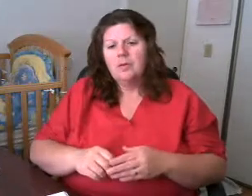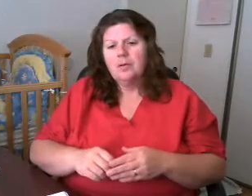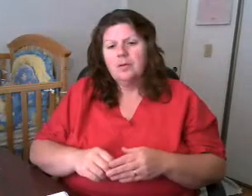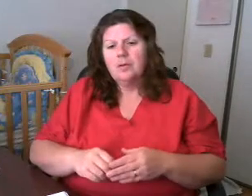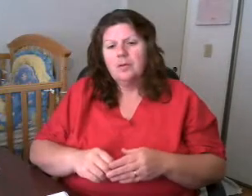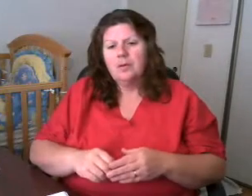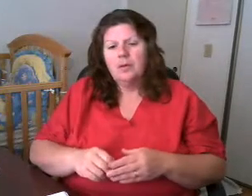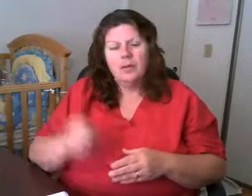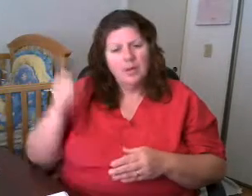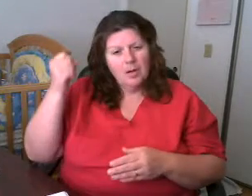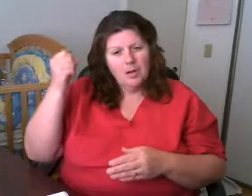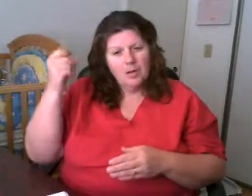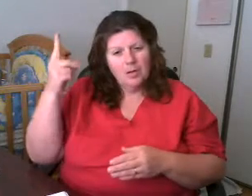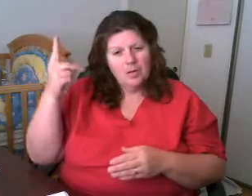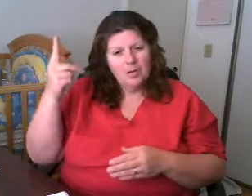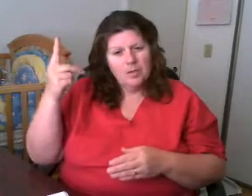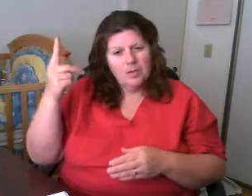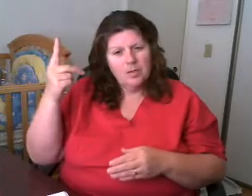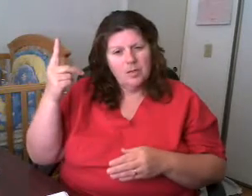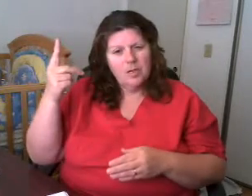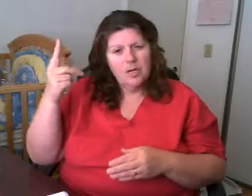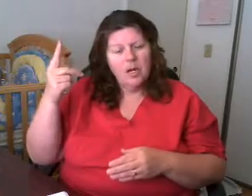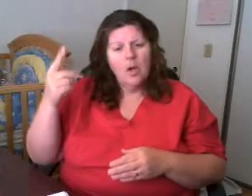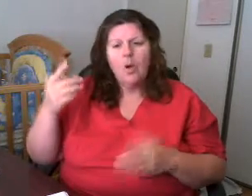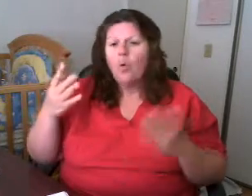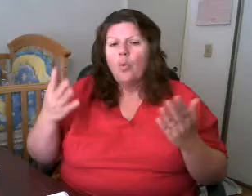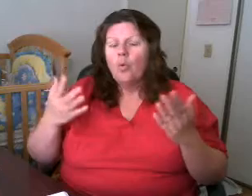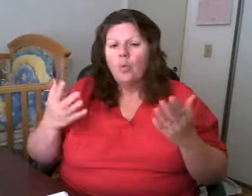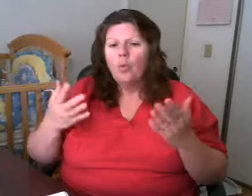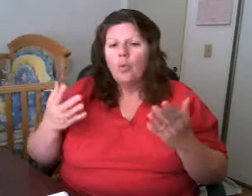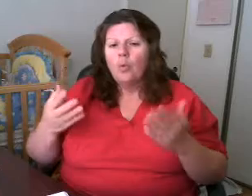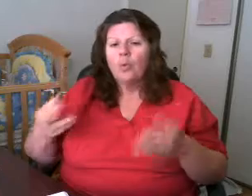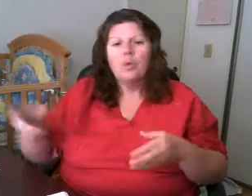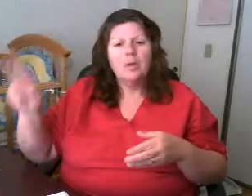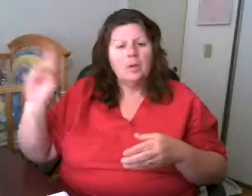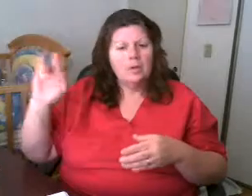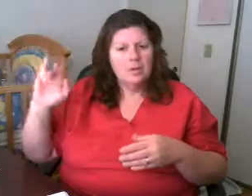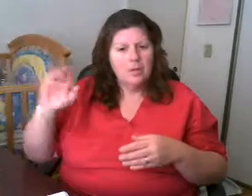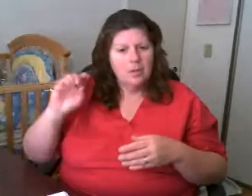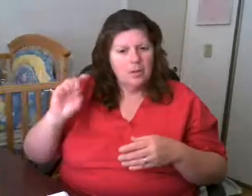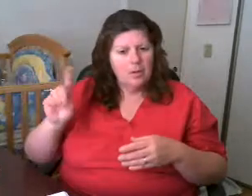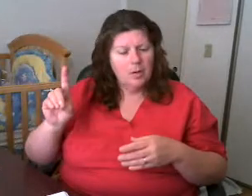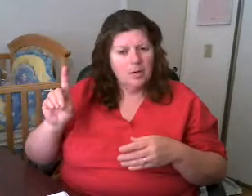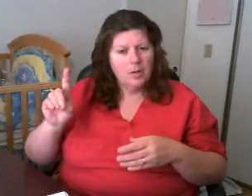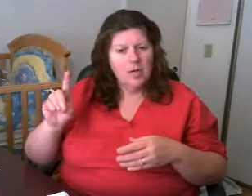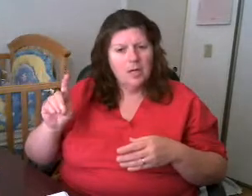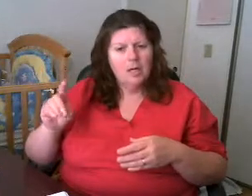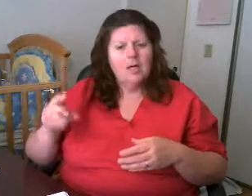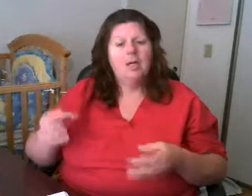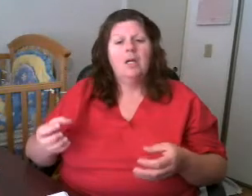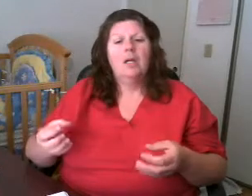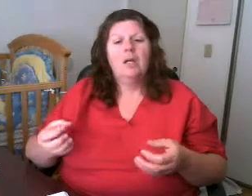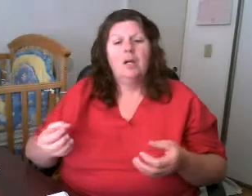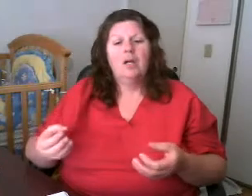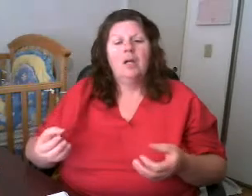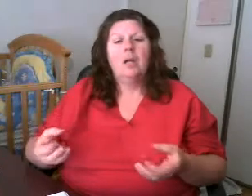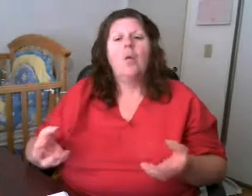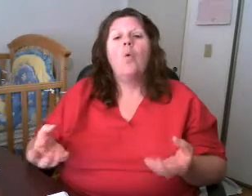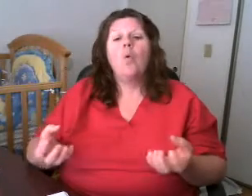understand what RID expects of you as an interpreter in maintaining competence in the field of interpreting.